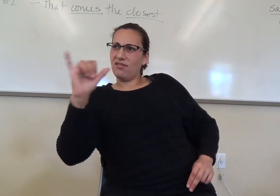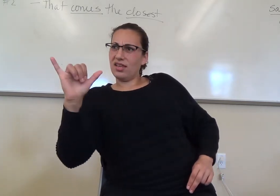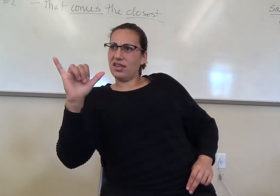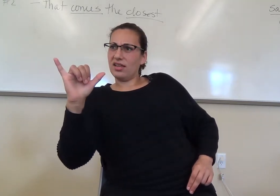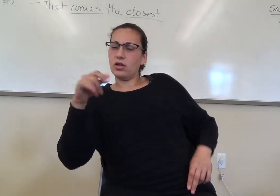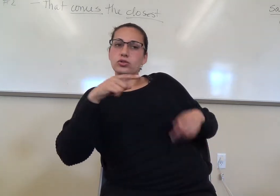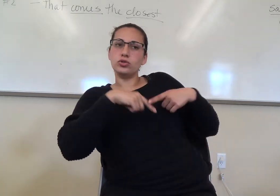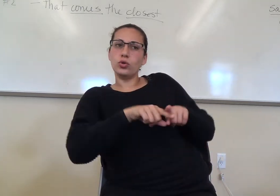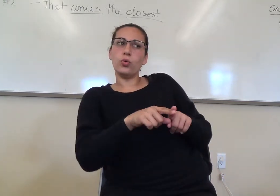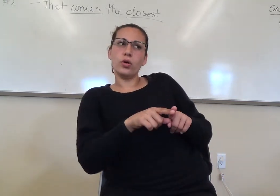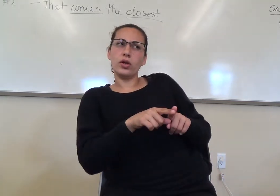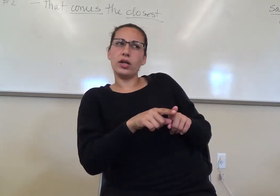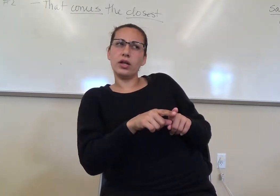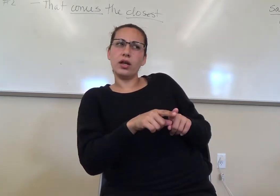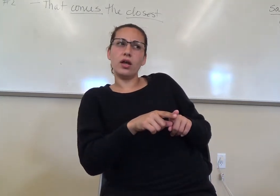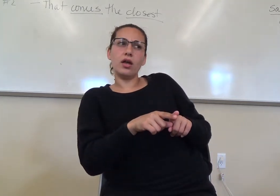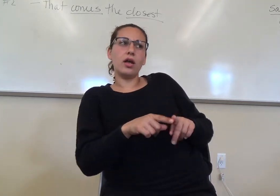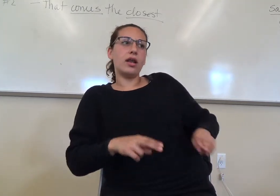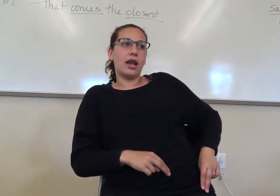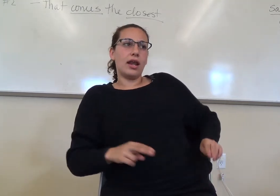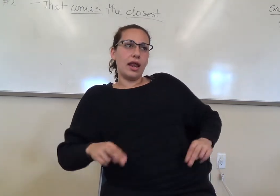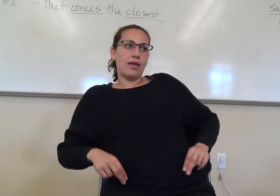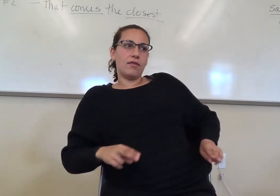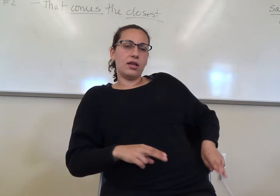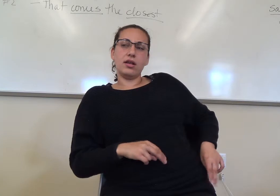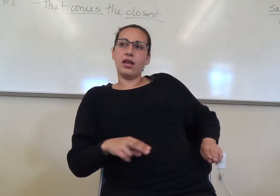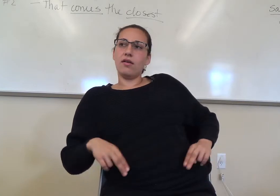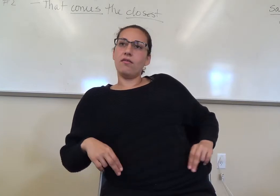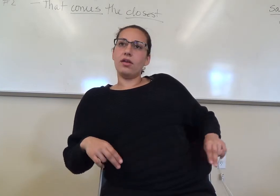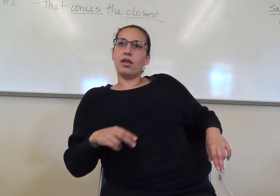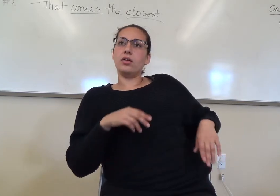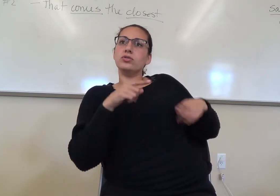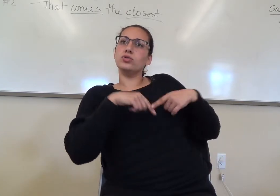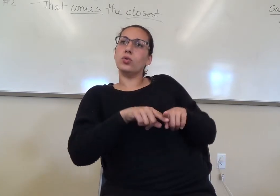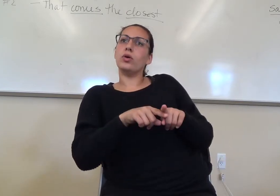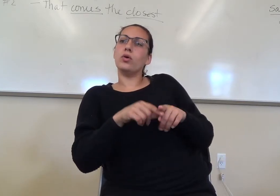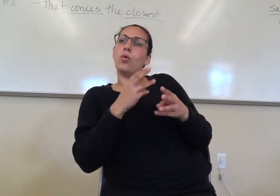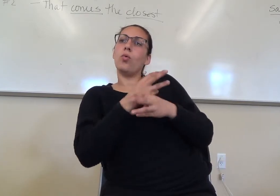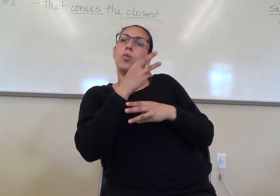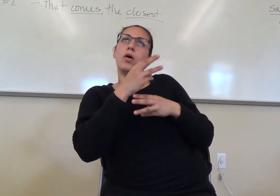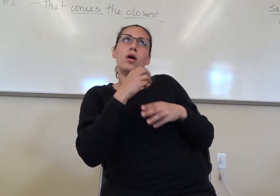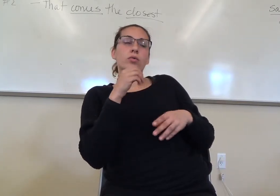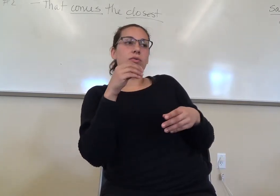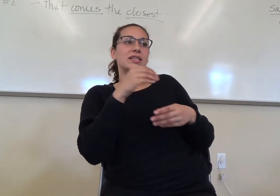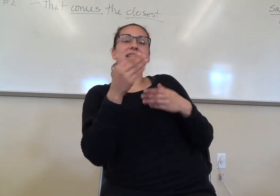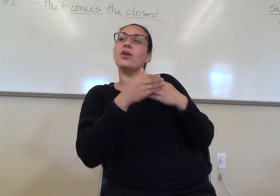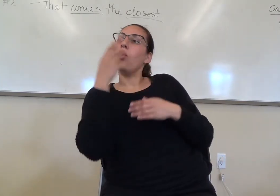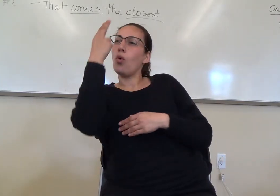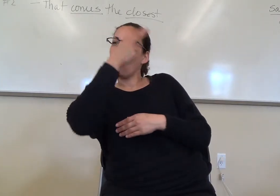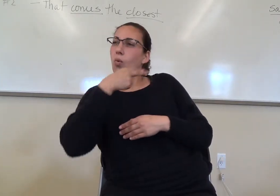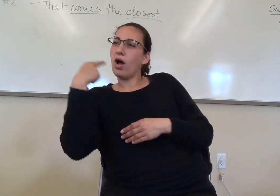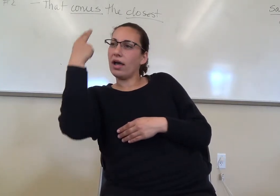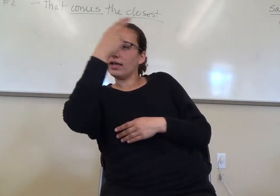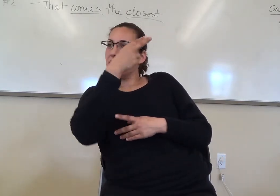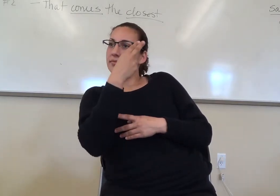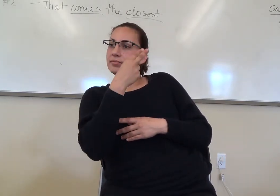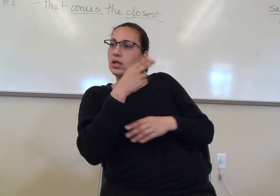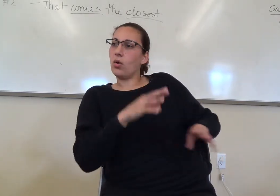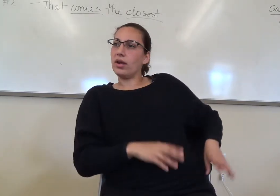Pearl Harbor In World War II. in Hawaii. Yeah. Oh. Okay, so yeah, it does, yeah, good, no, you're right. It does, but doesn't say any